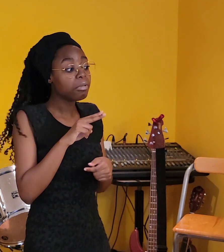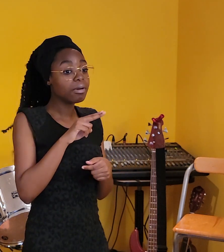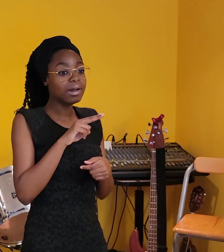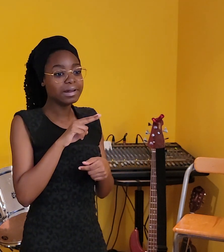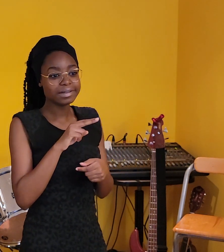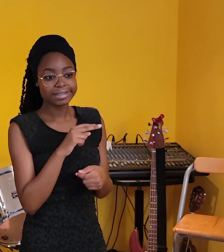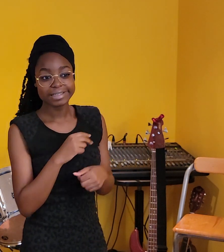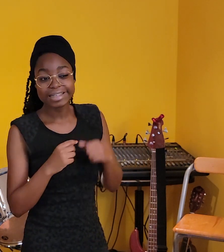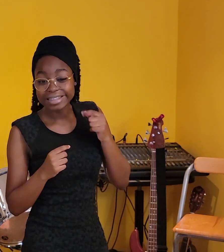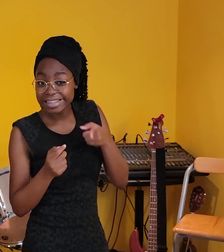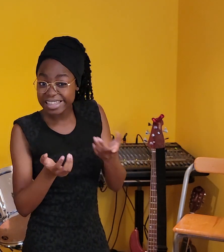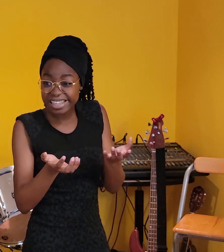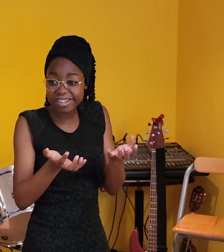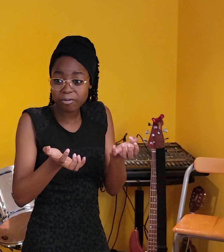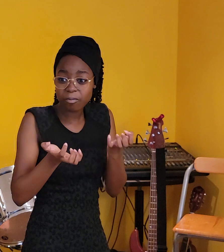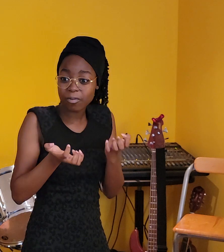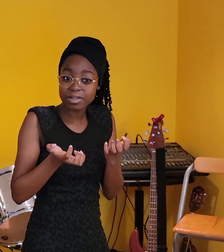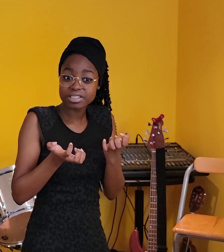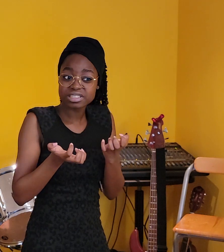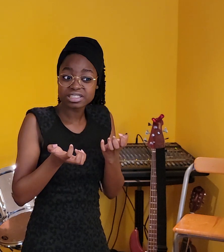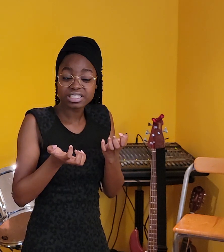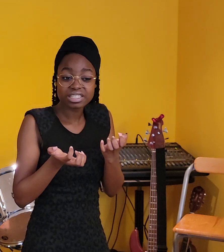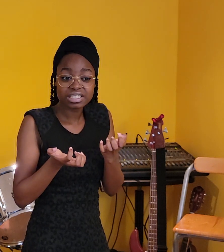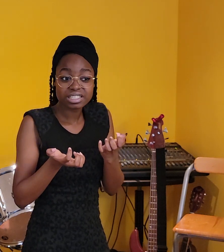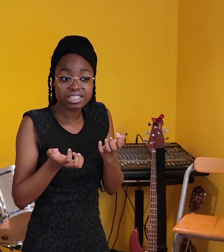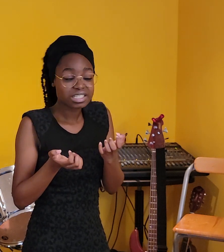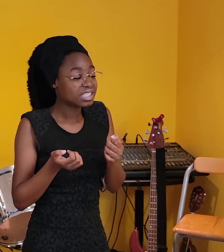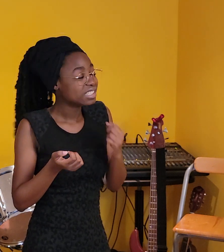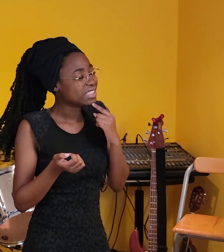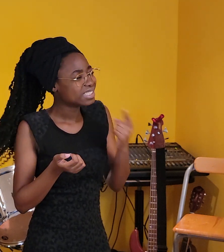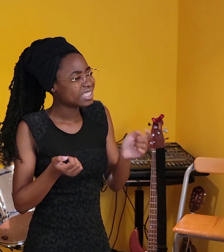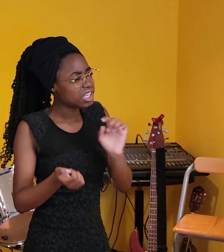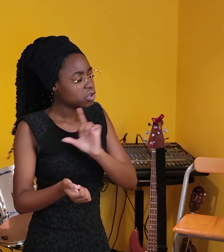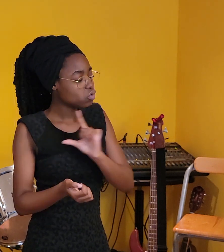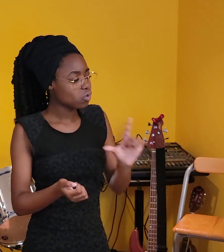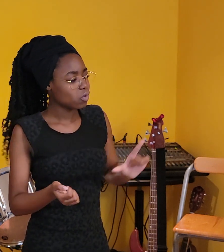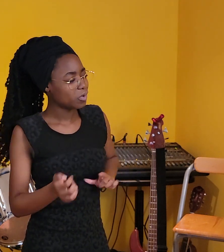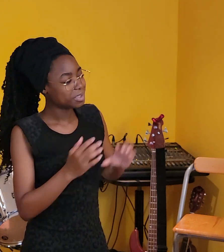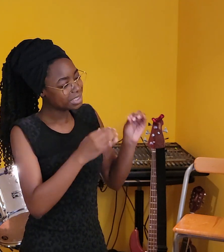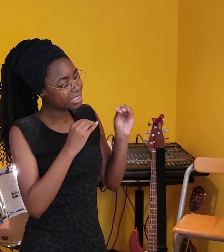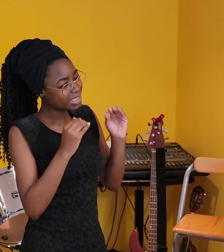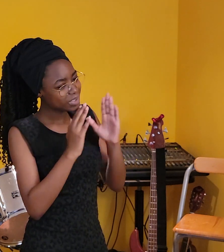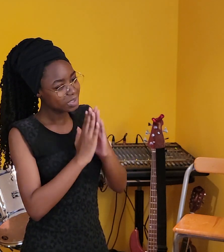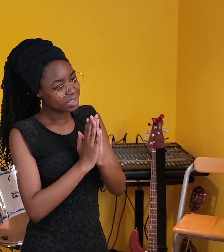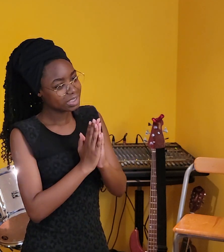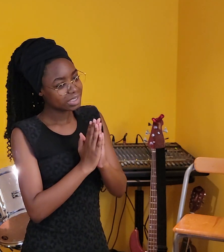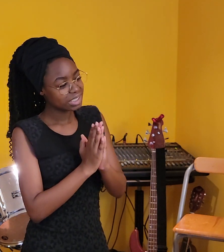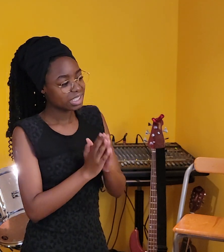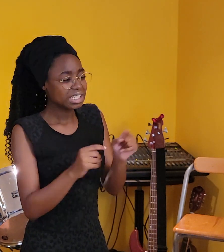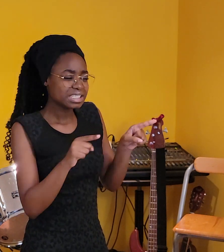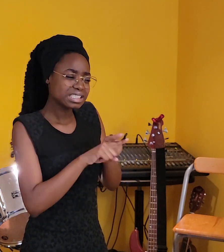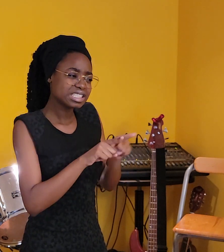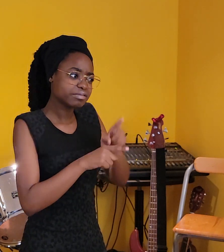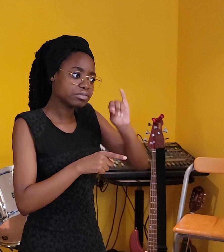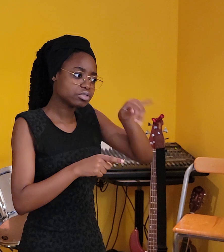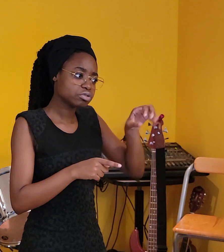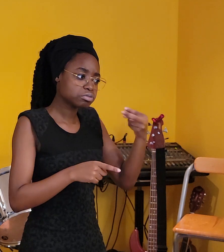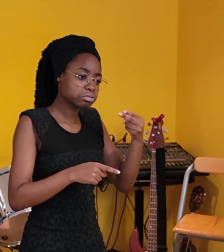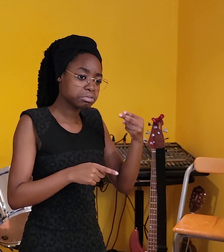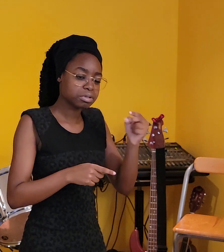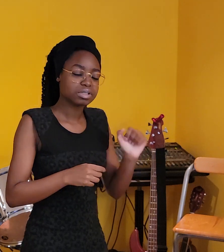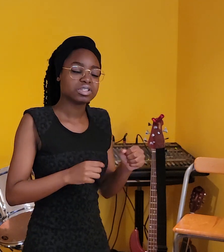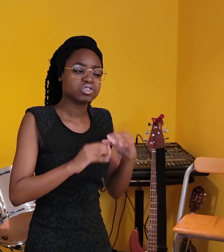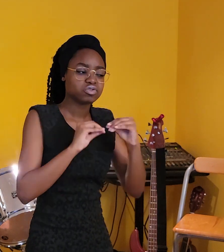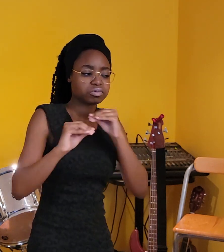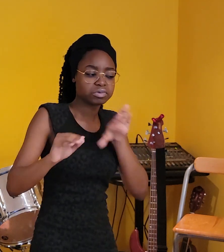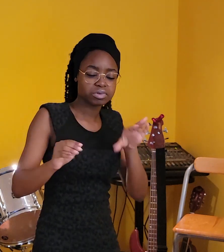And all they wanted was, Lord, teach us to pray. As John also taught his disciples. And